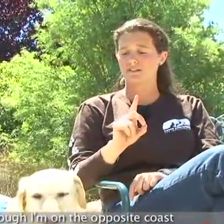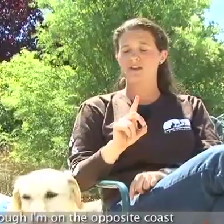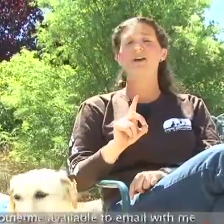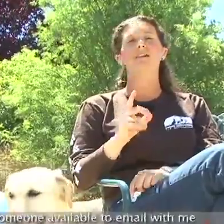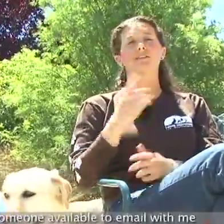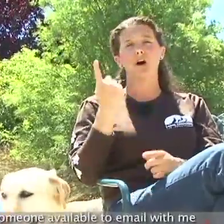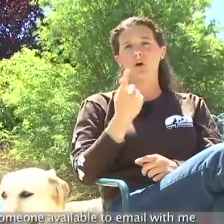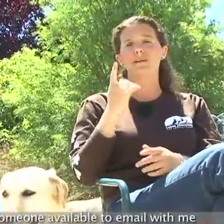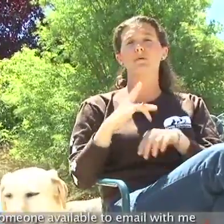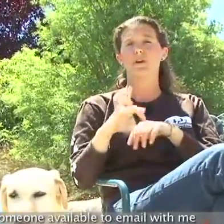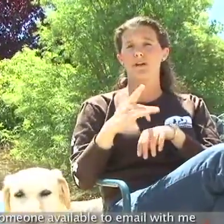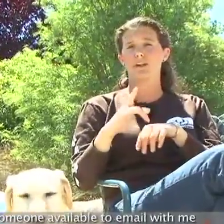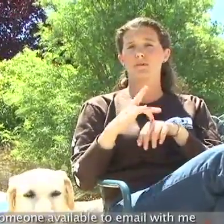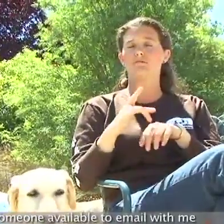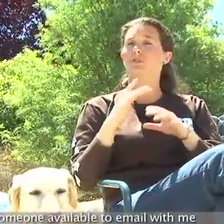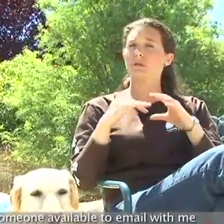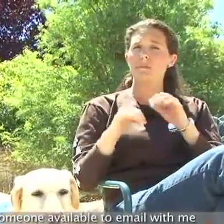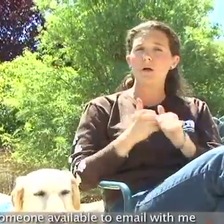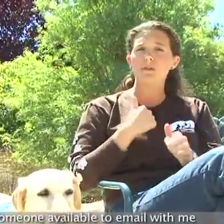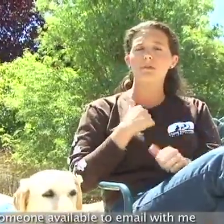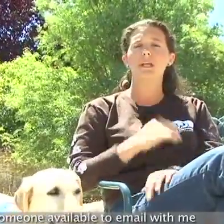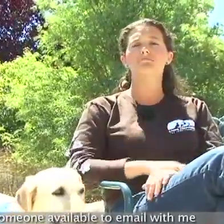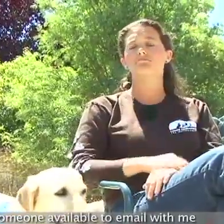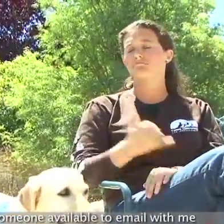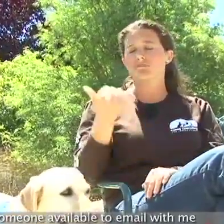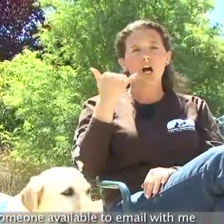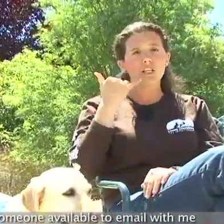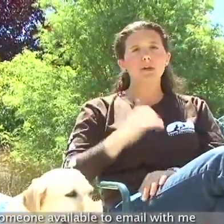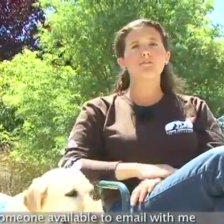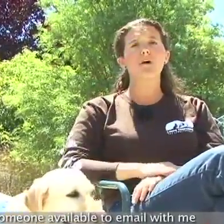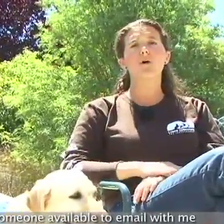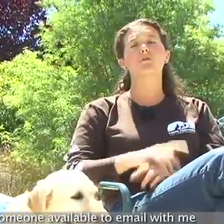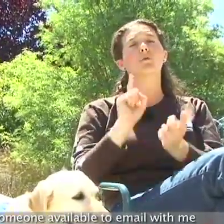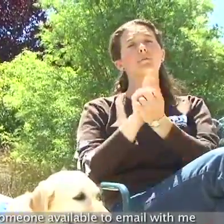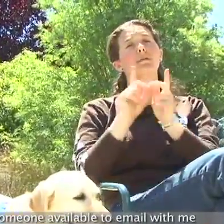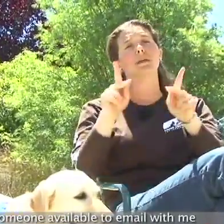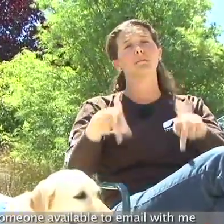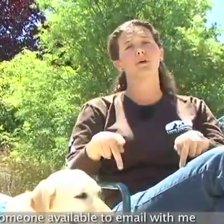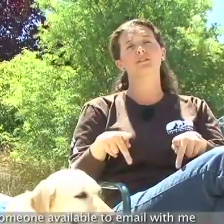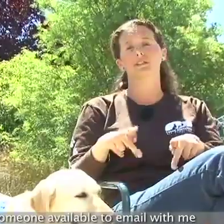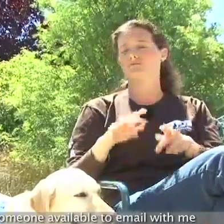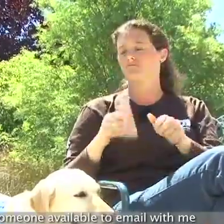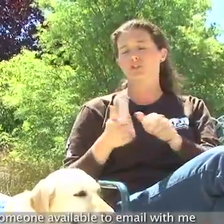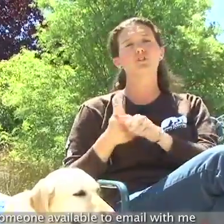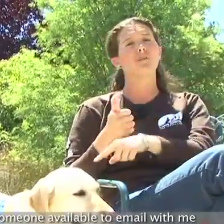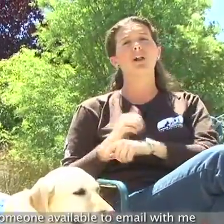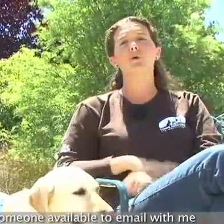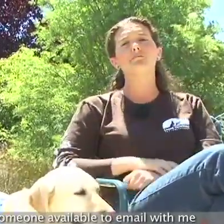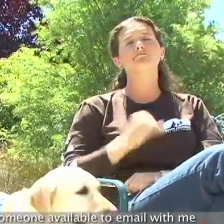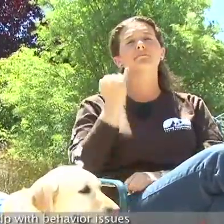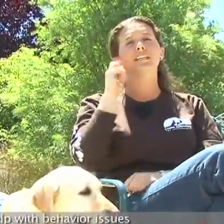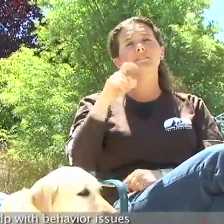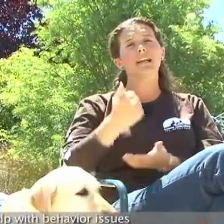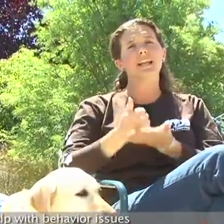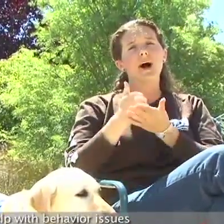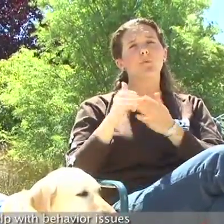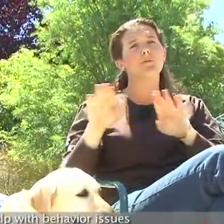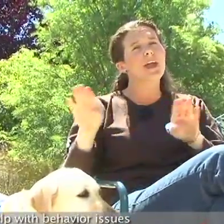dogs, there's always someone available to email with me, talk to me on the phone, or meet me in person to do follow-up if I need help with